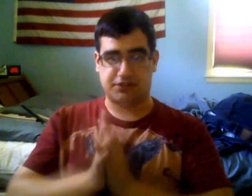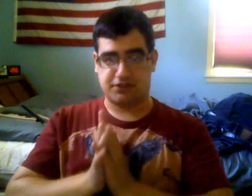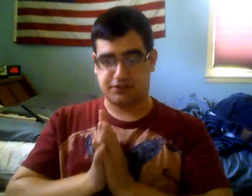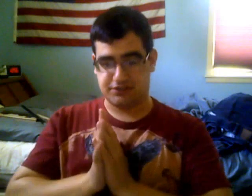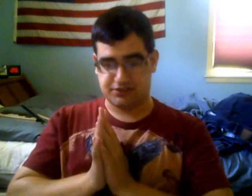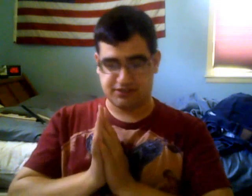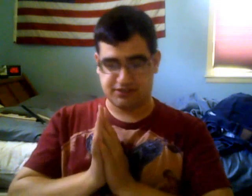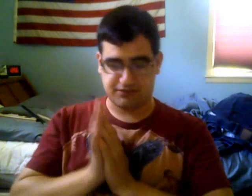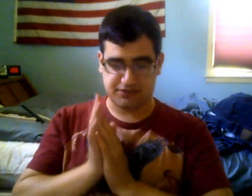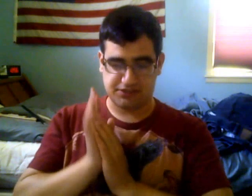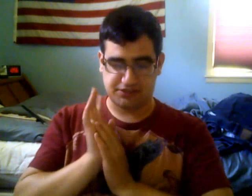in